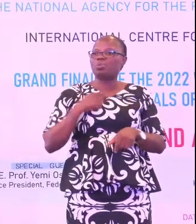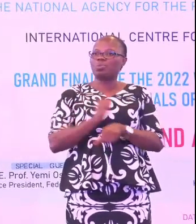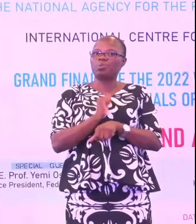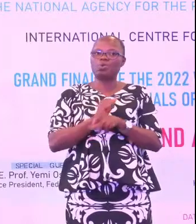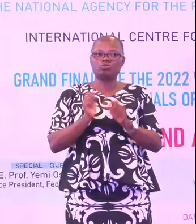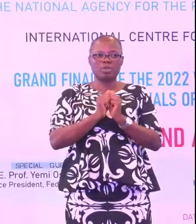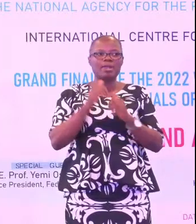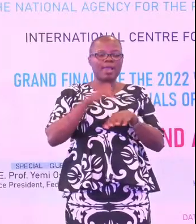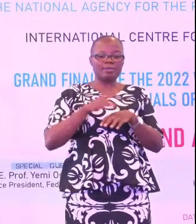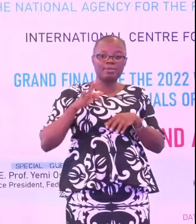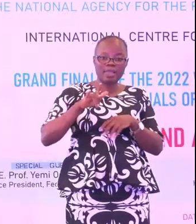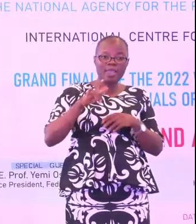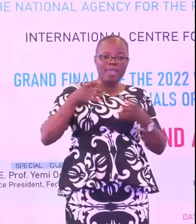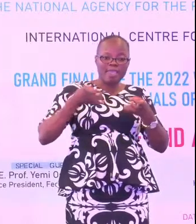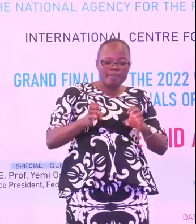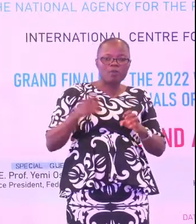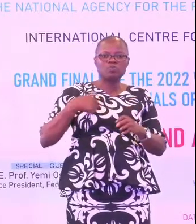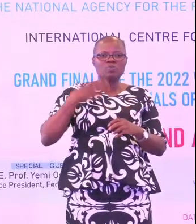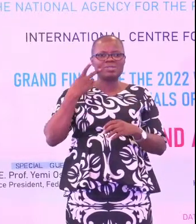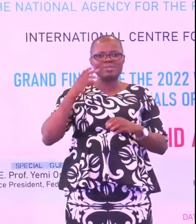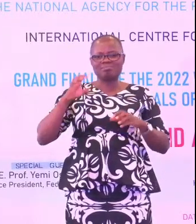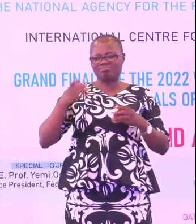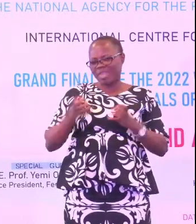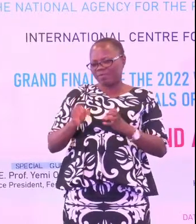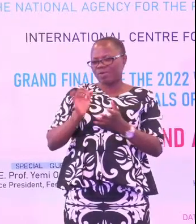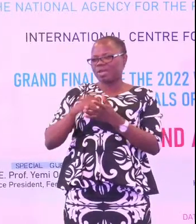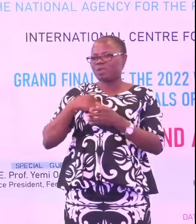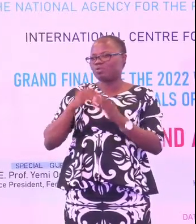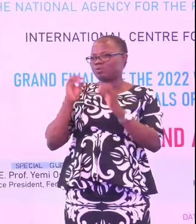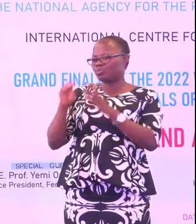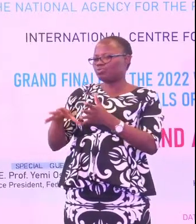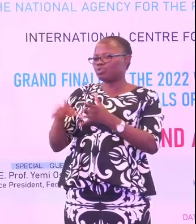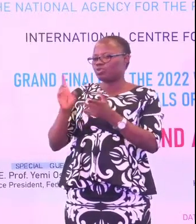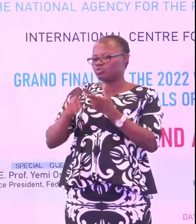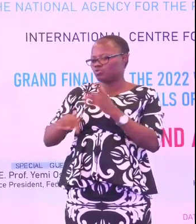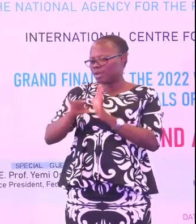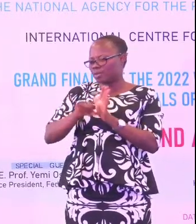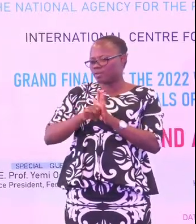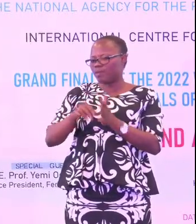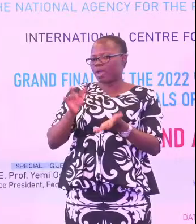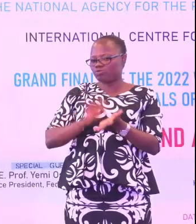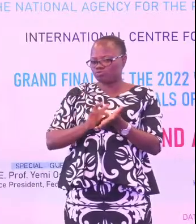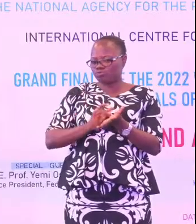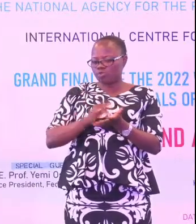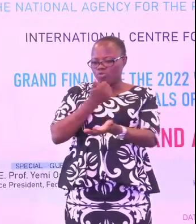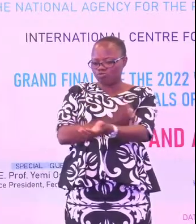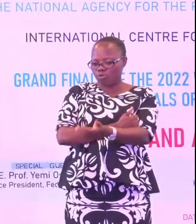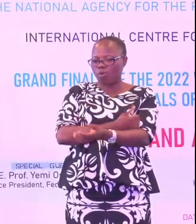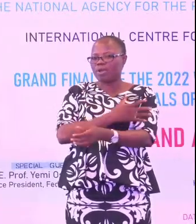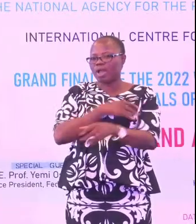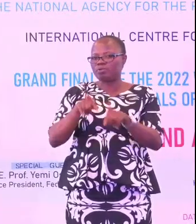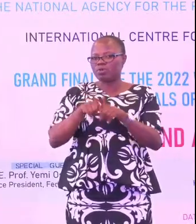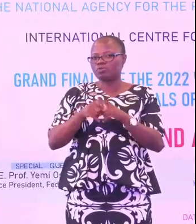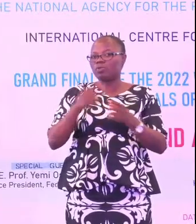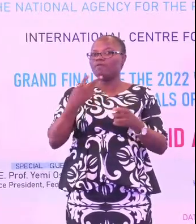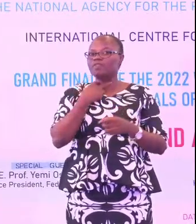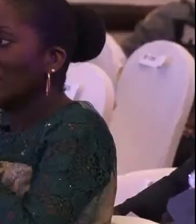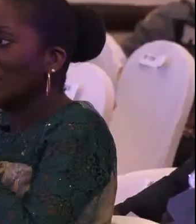at the airport, we have seen the effort they have put in to identify drugs as well as to identify victims of human